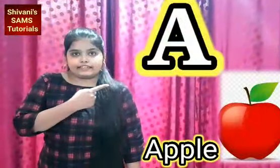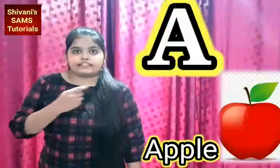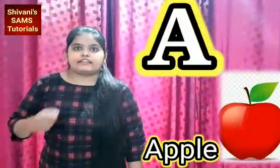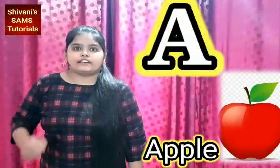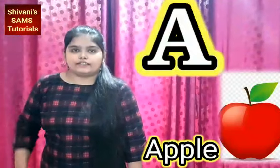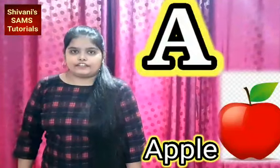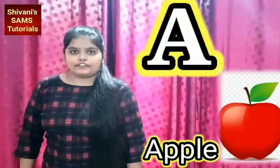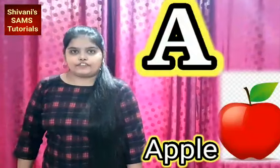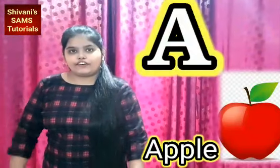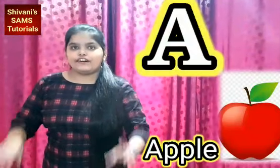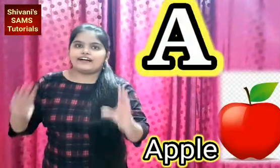A for